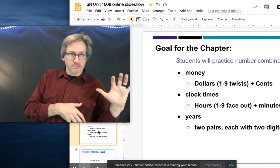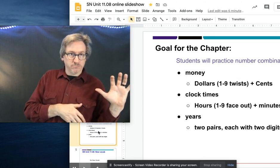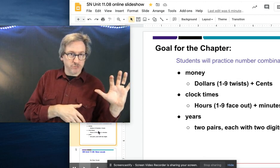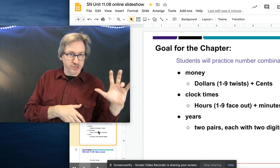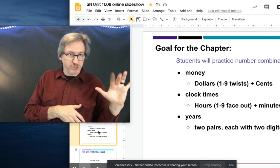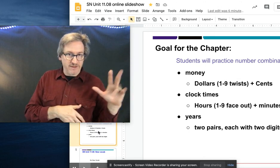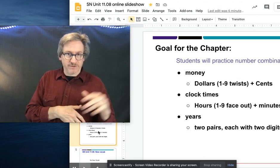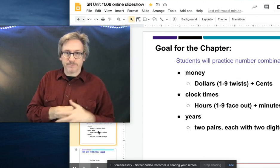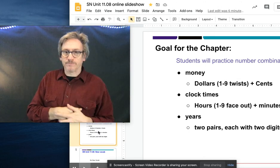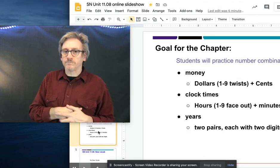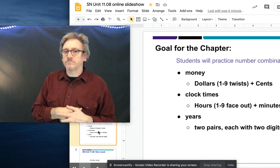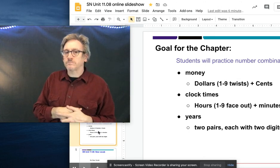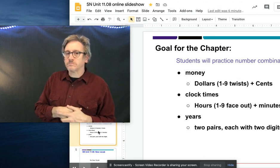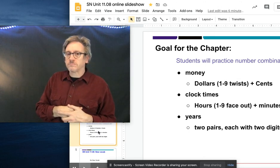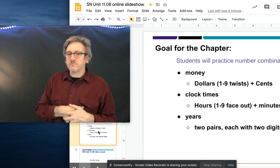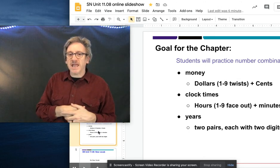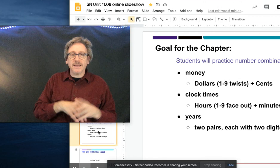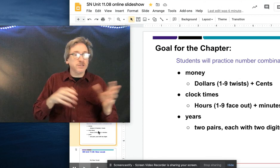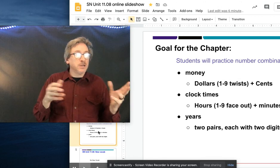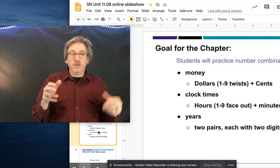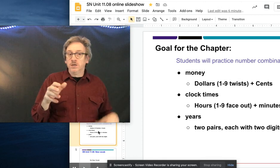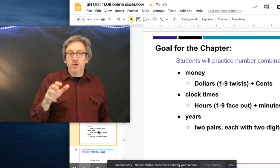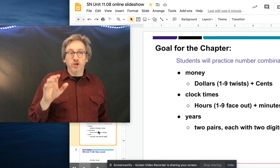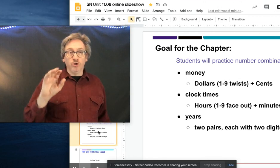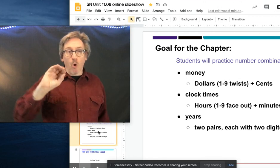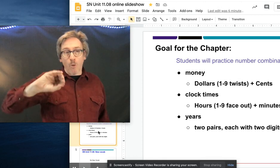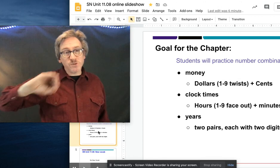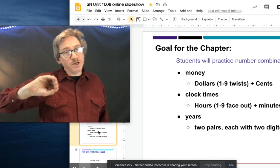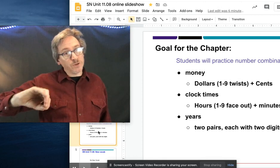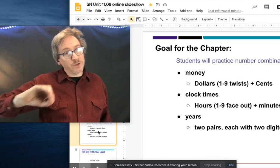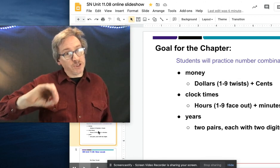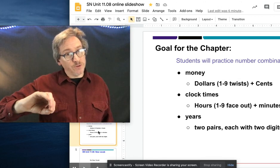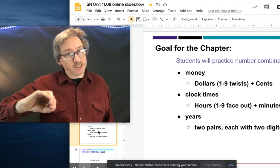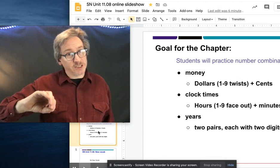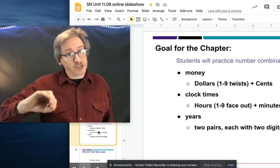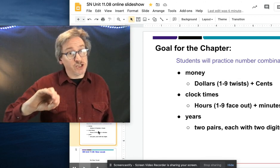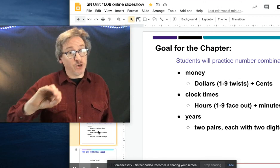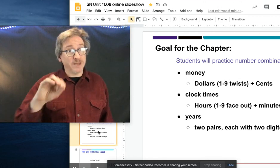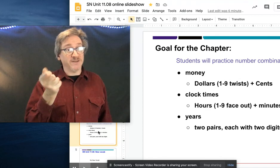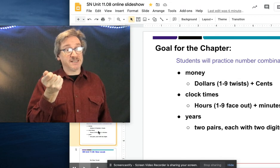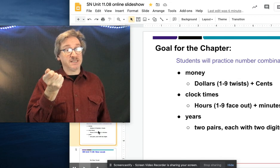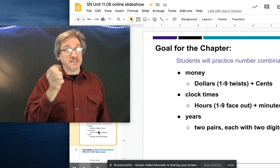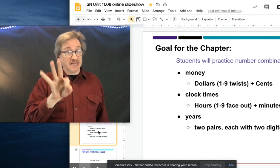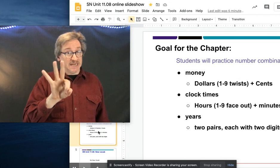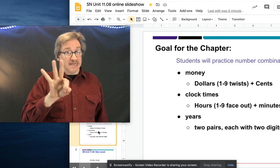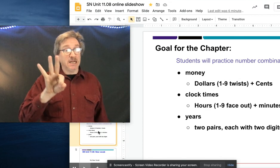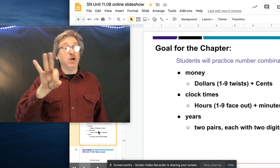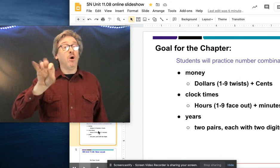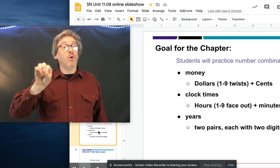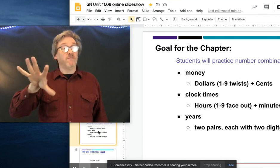outside, just your left. And you always want to do the two digits. So if it's,